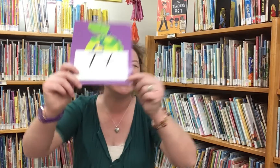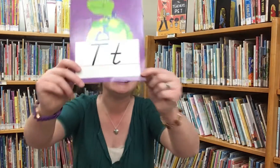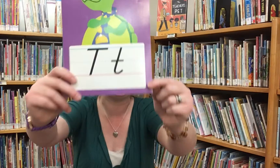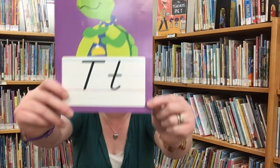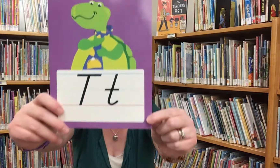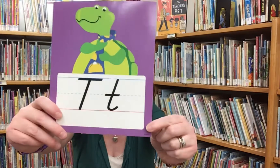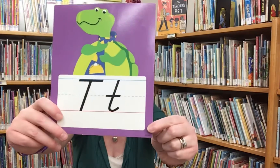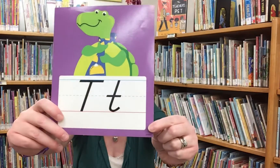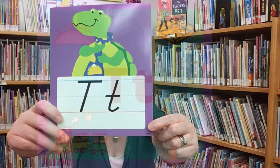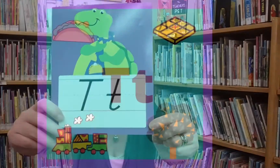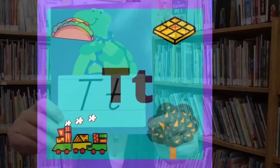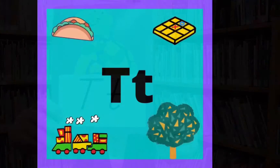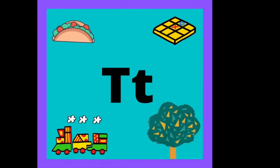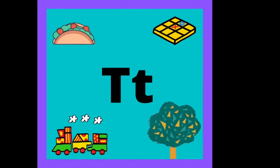T.